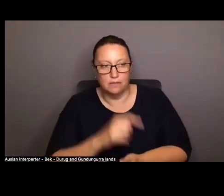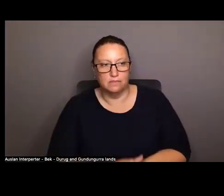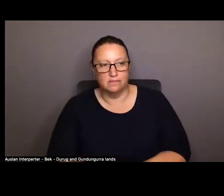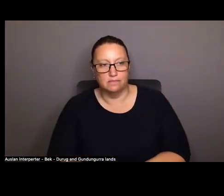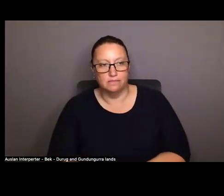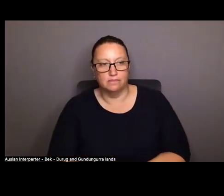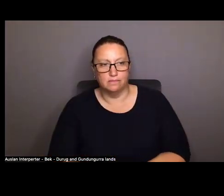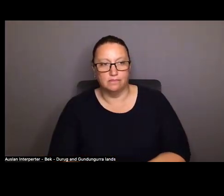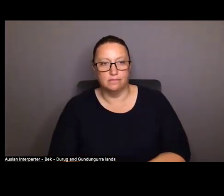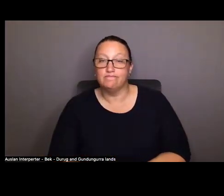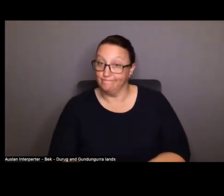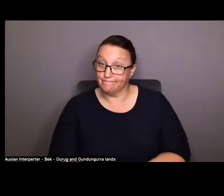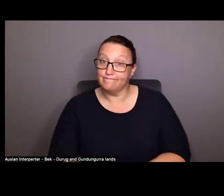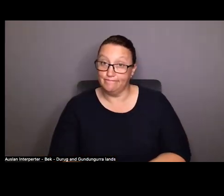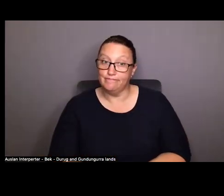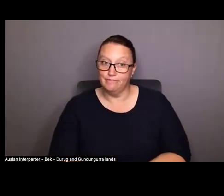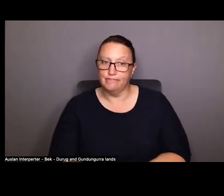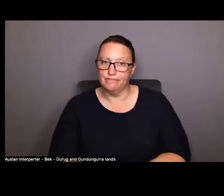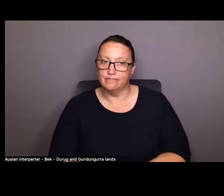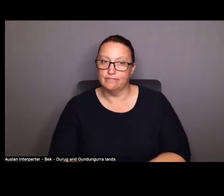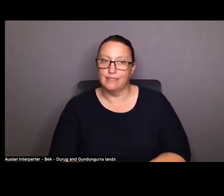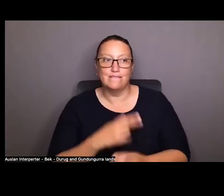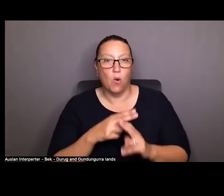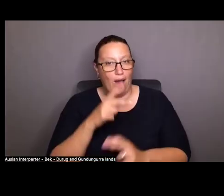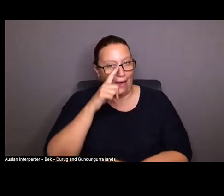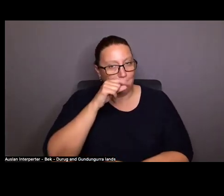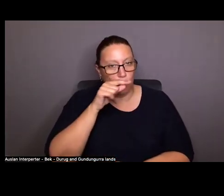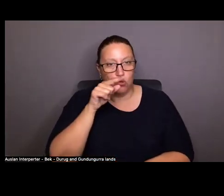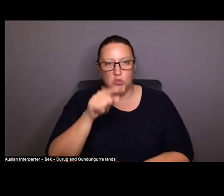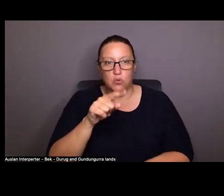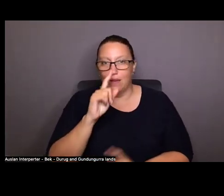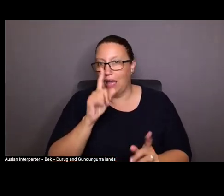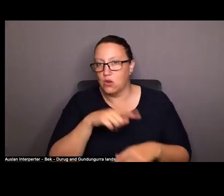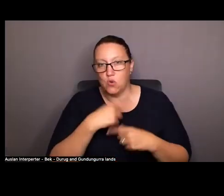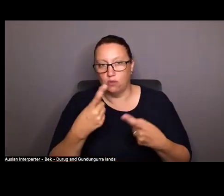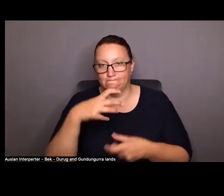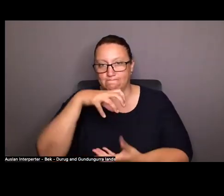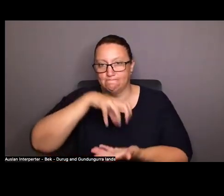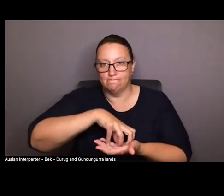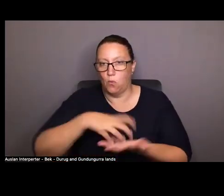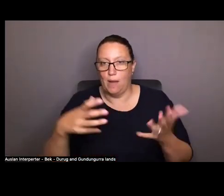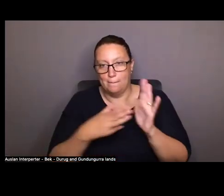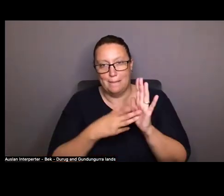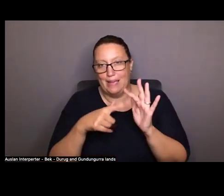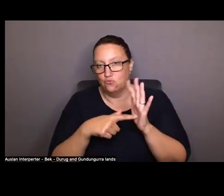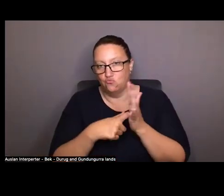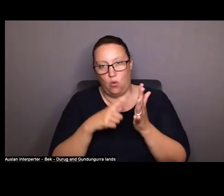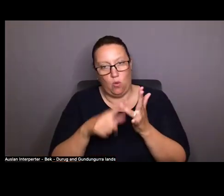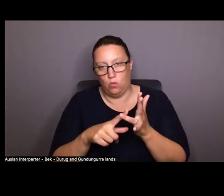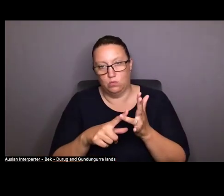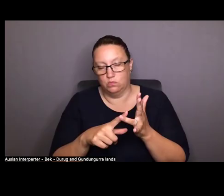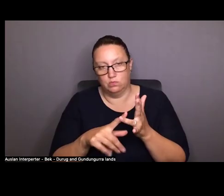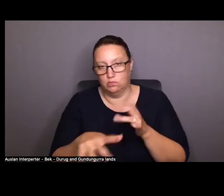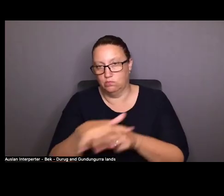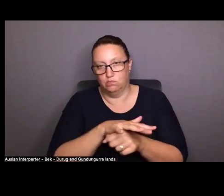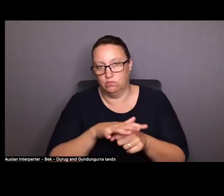eligibility. Sure, yeah. So in order to be eligible, you just cannot be located in a metropolitan area. So